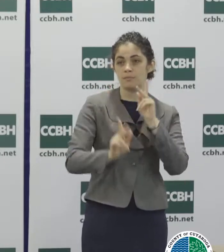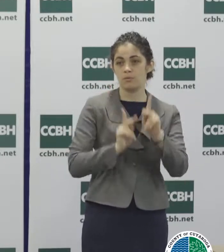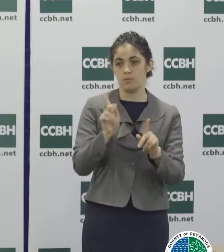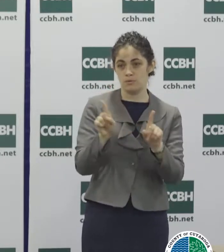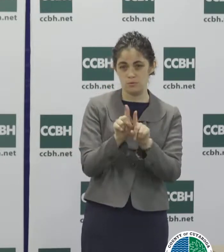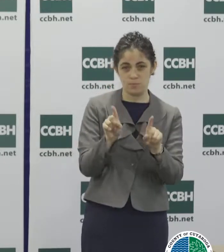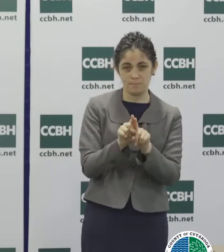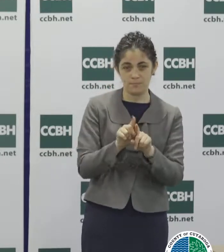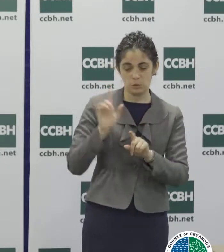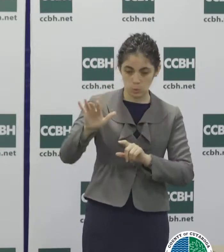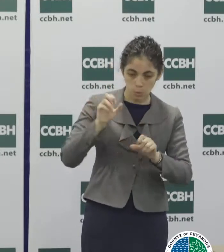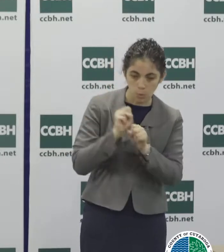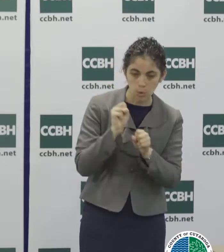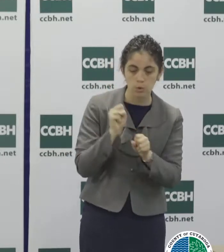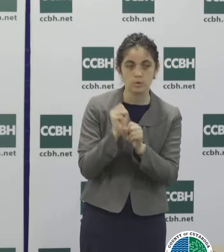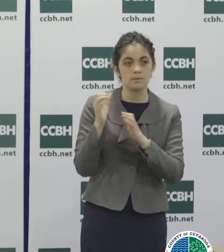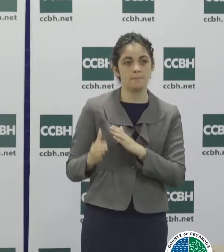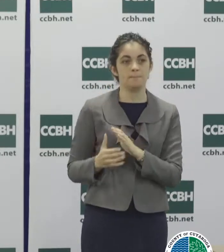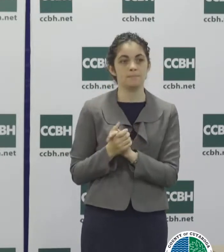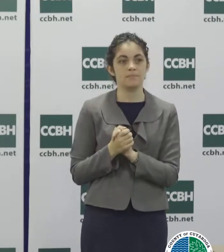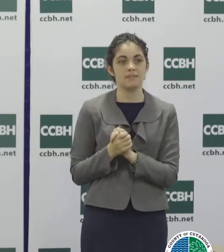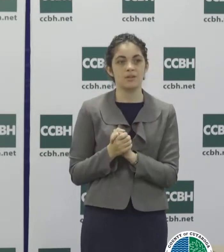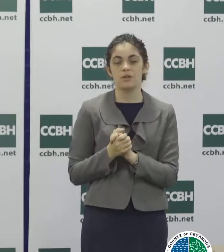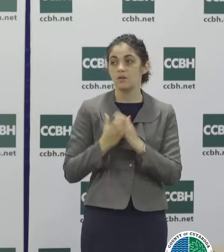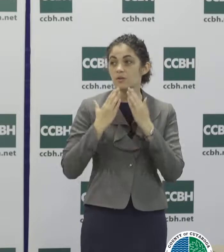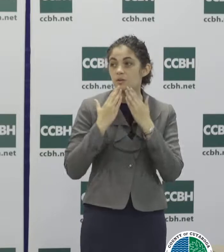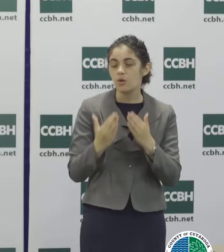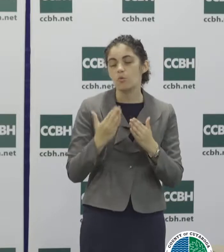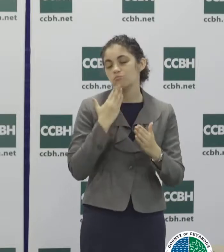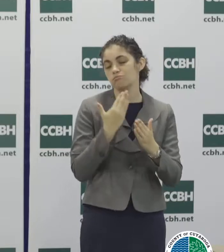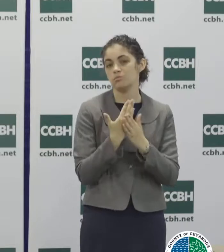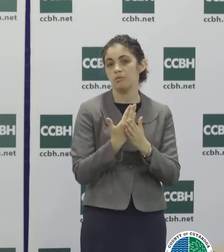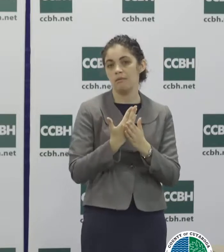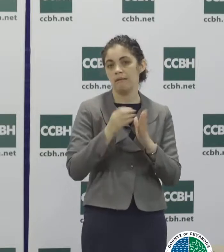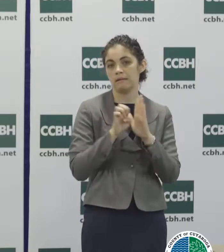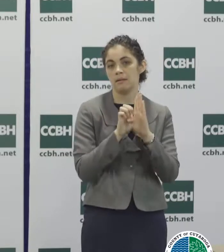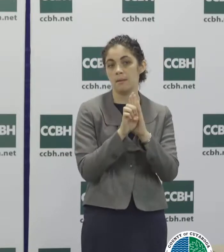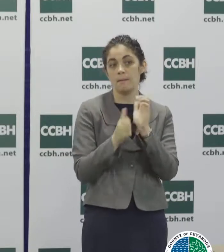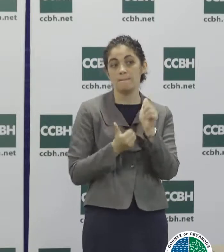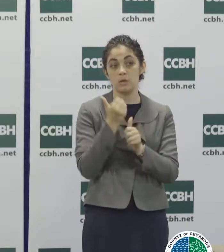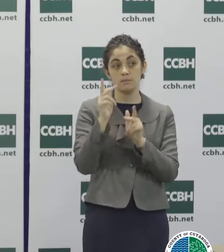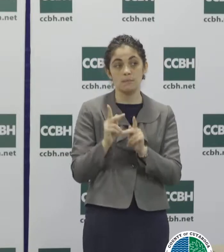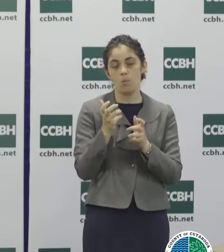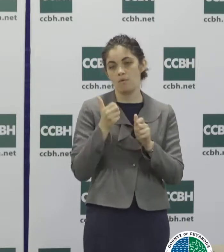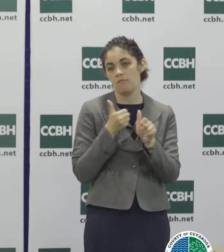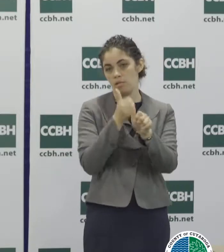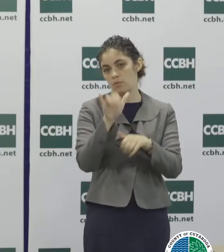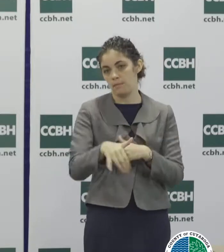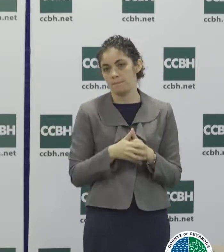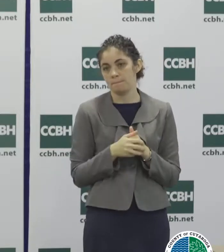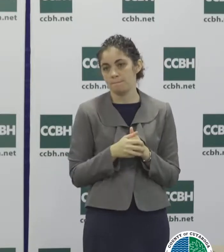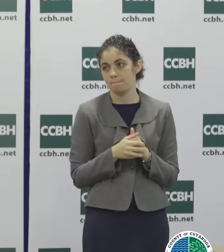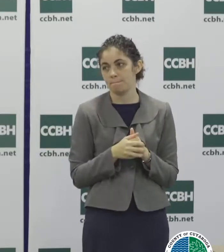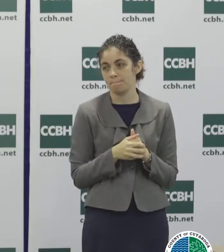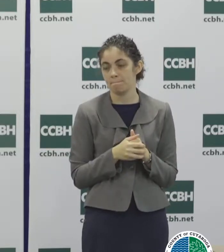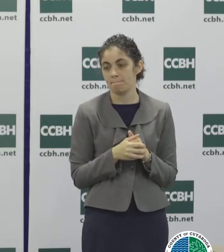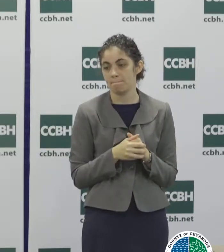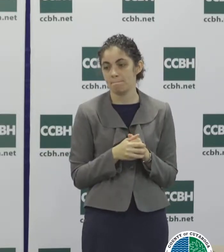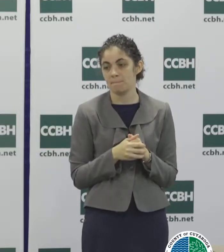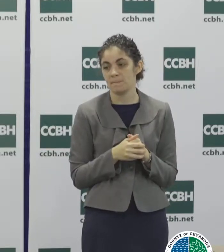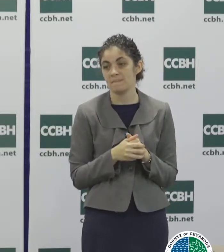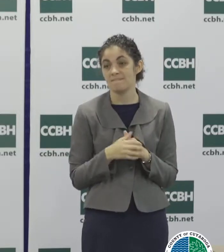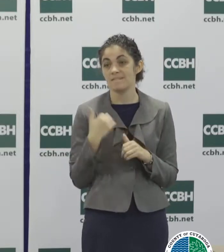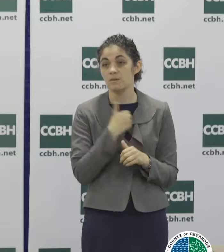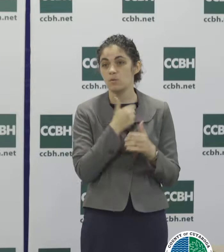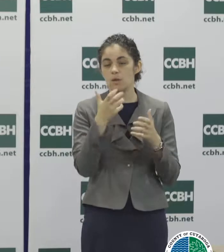protect their workers. We think that that is a great example, and we believe that most people want to follow that. And so we